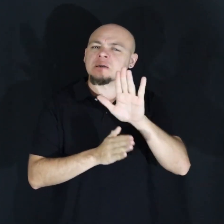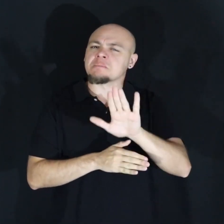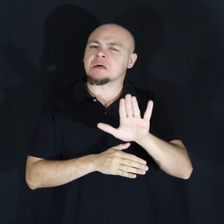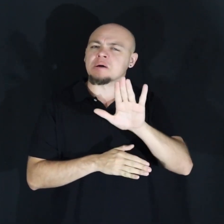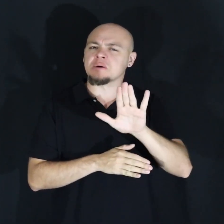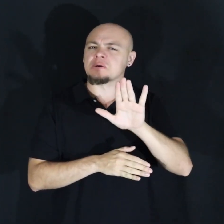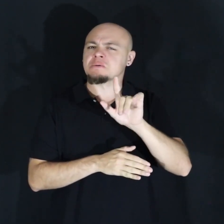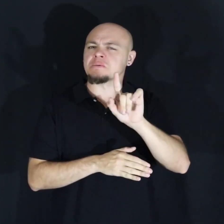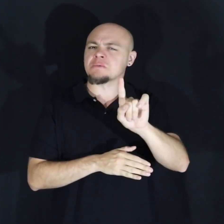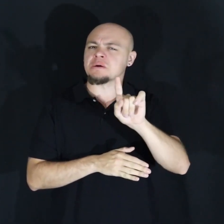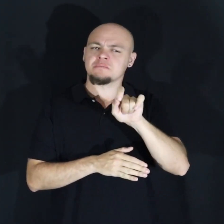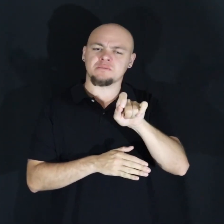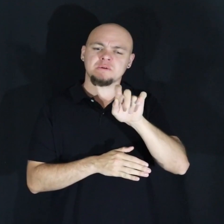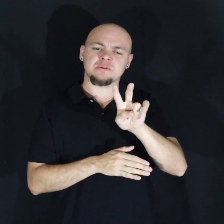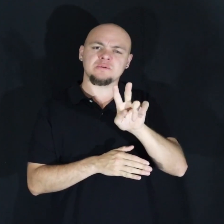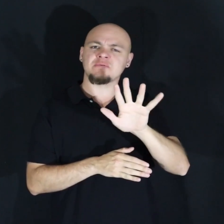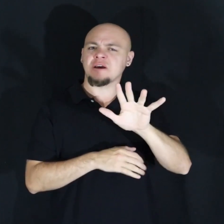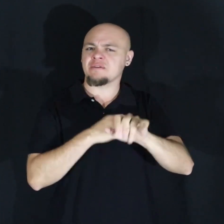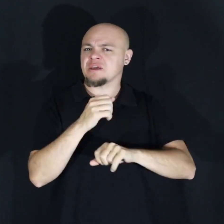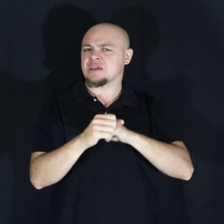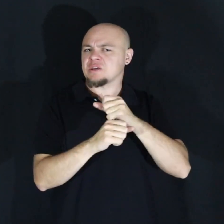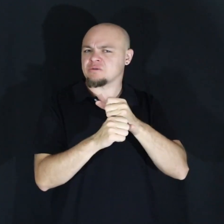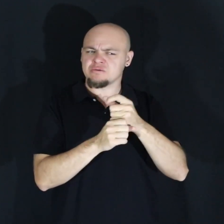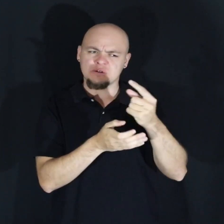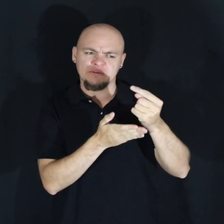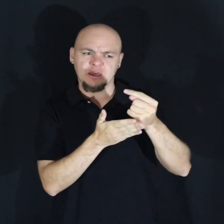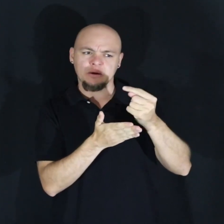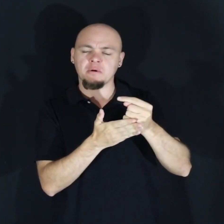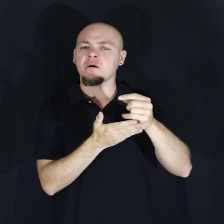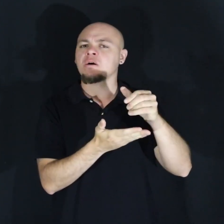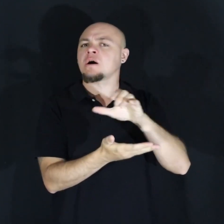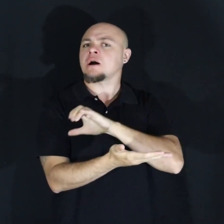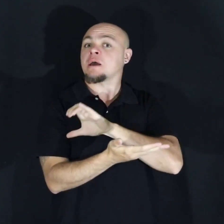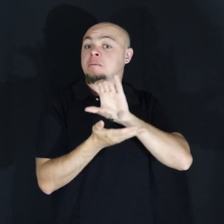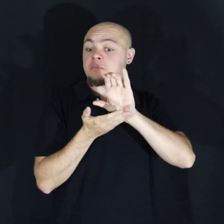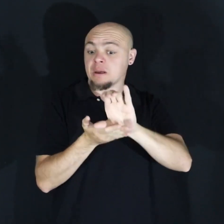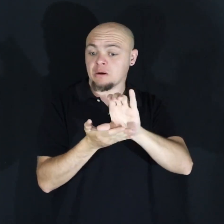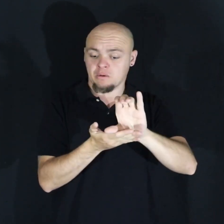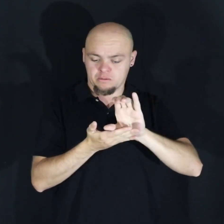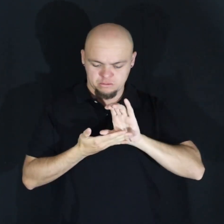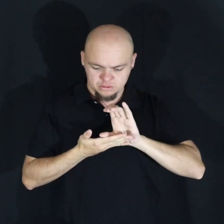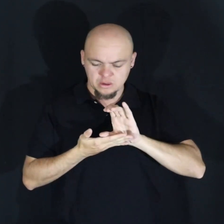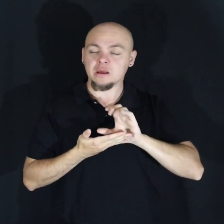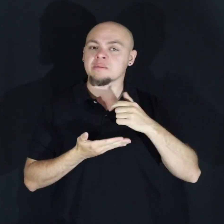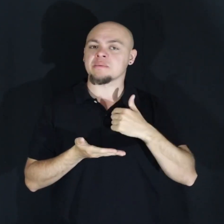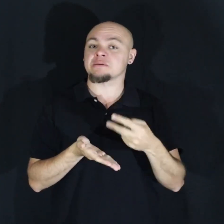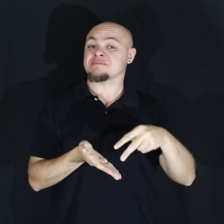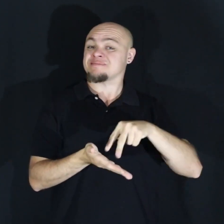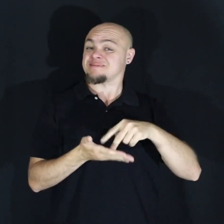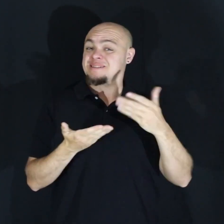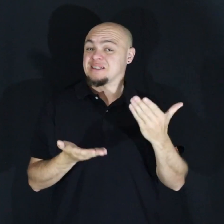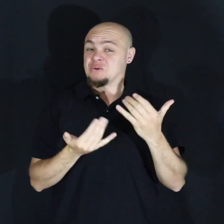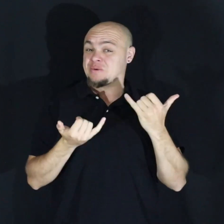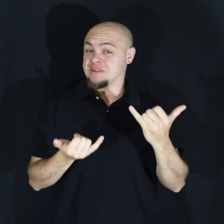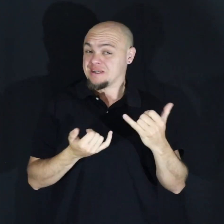quarter worth of treatment. And it was that empowerment that allowed me to come out on the other side and stand here today.